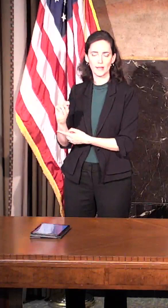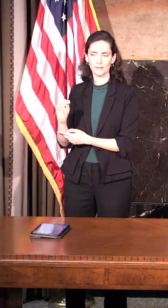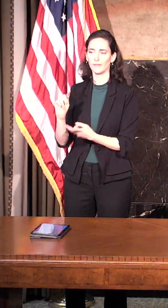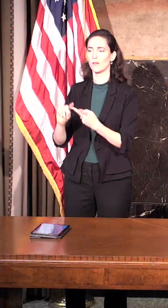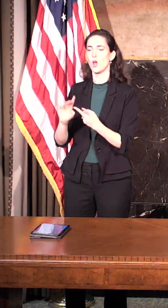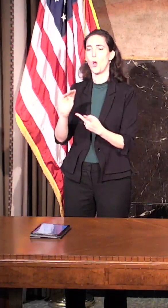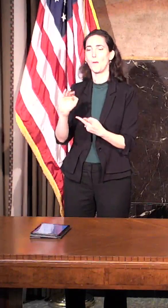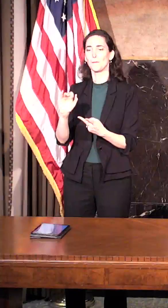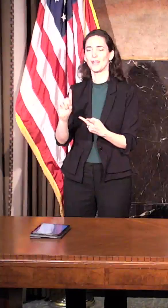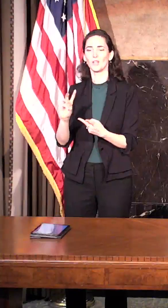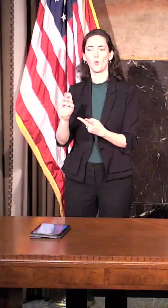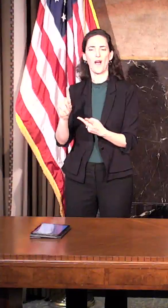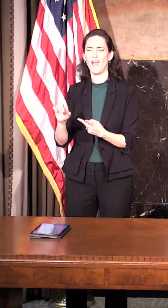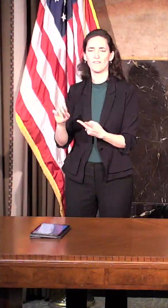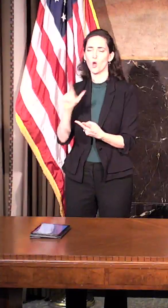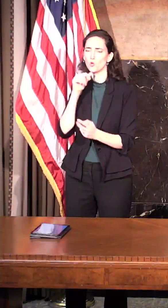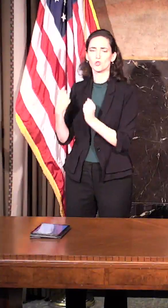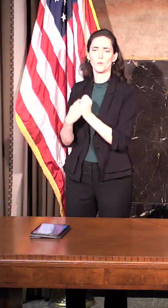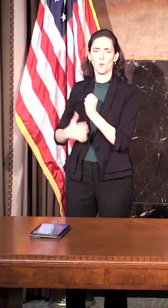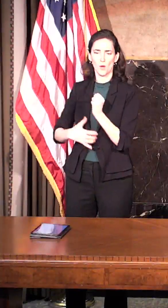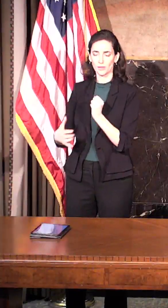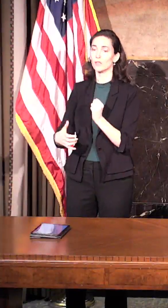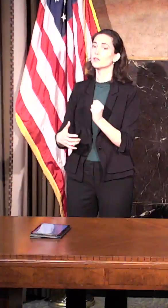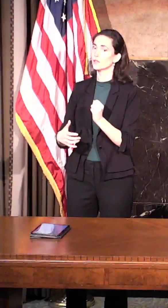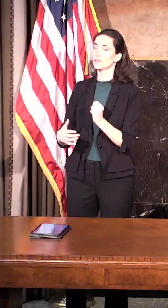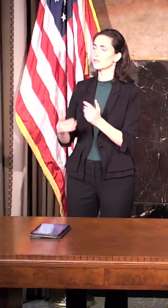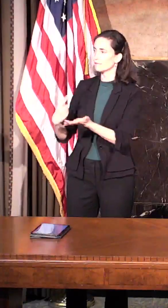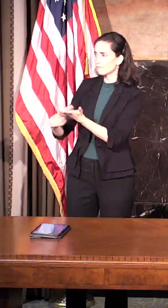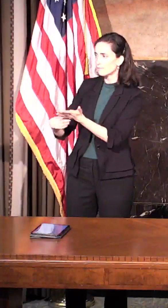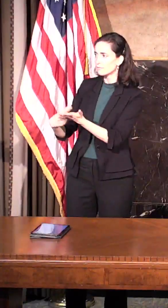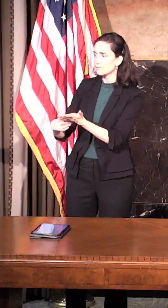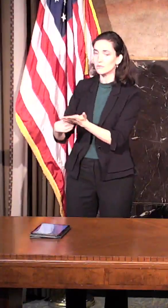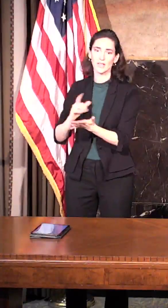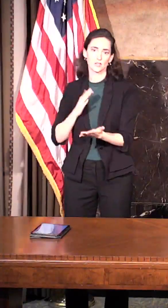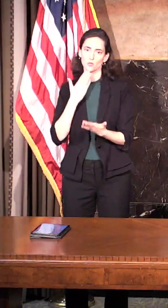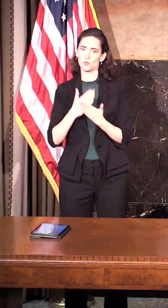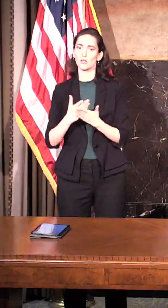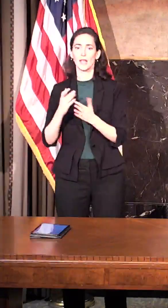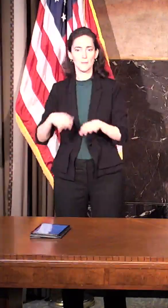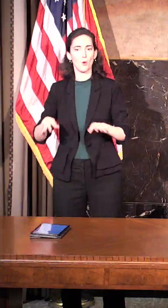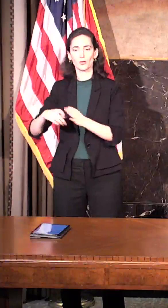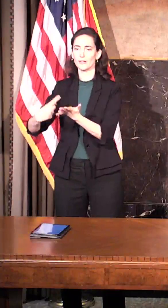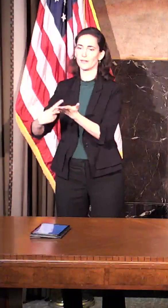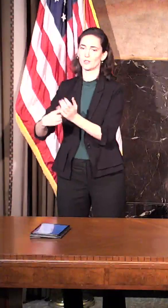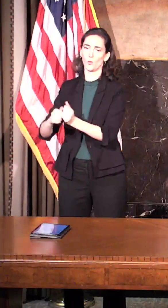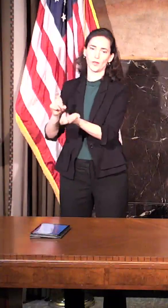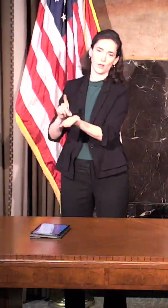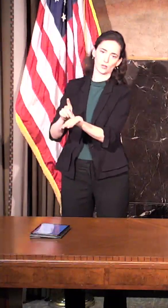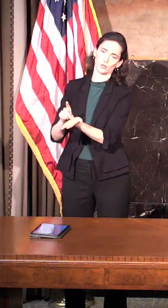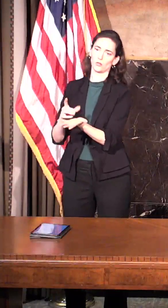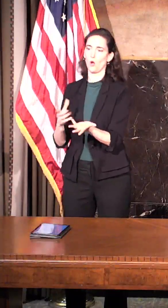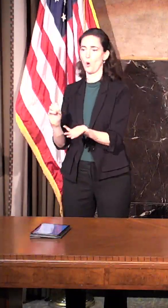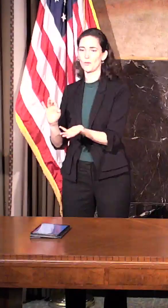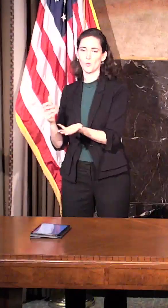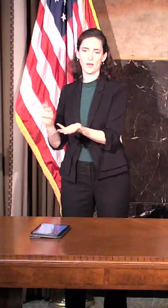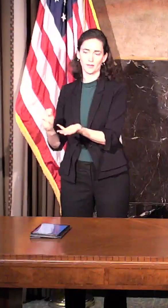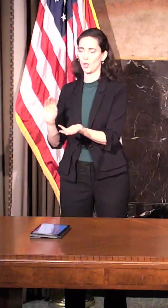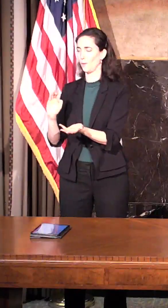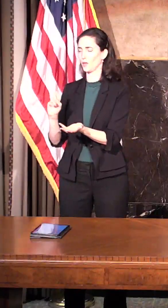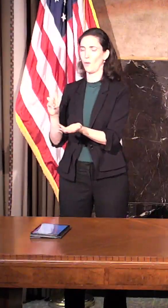This is a good level of protection that I don't want people to pass up. I want to move on a little bit,